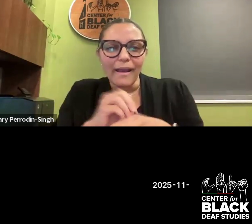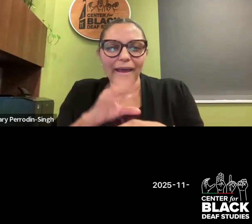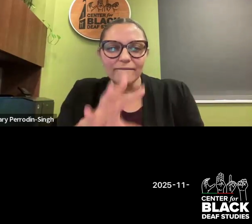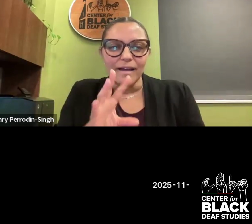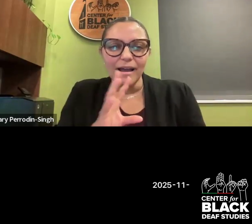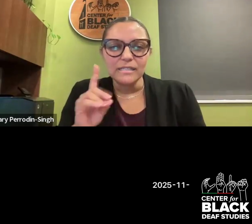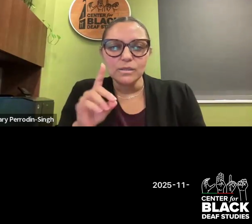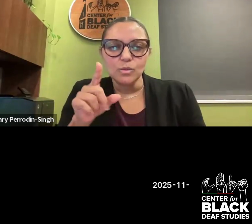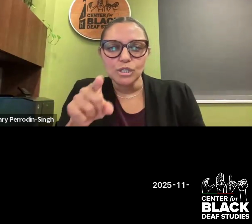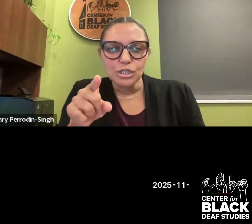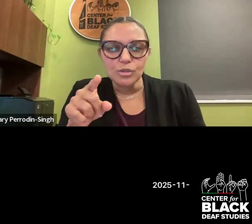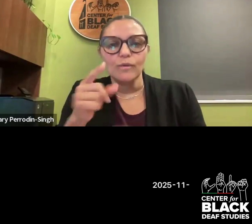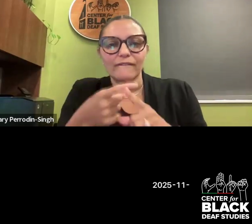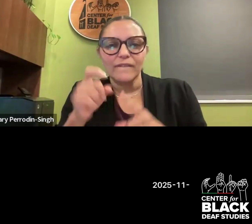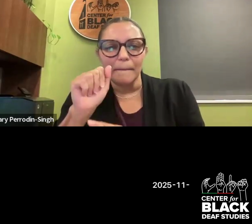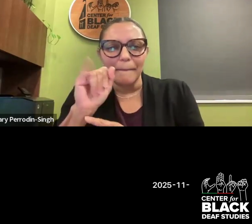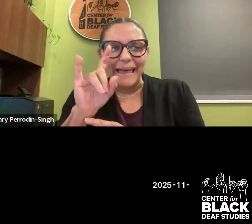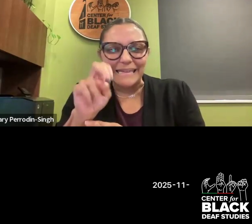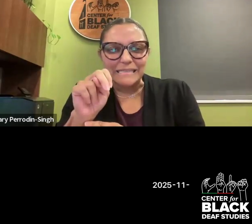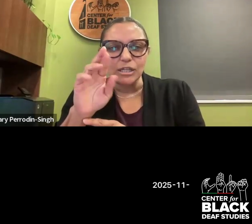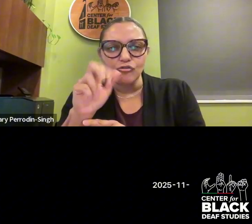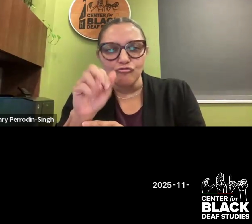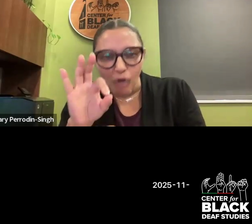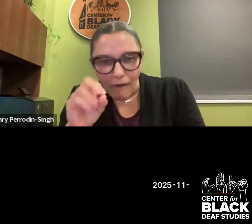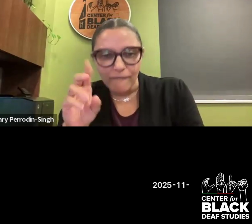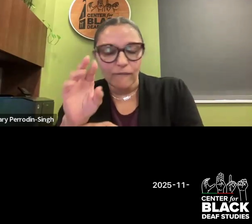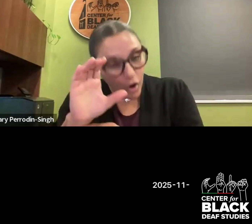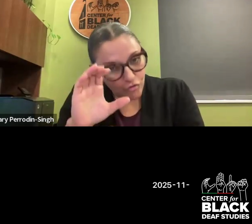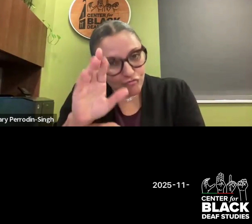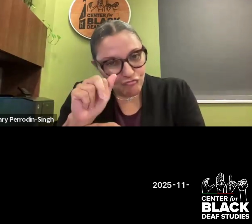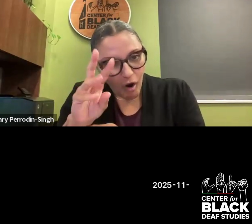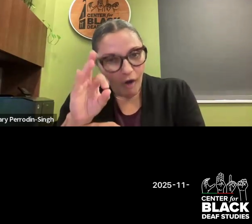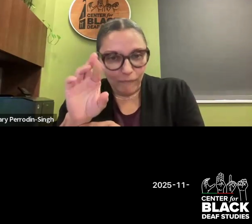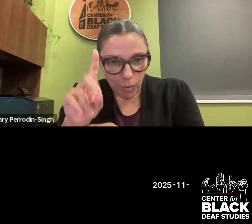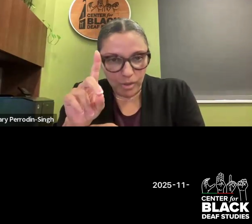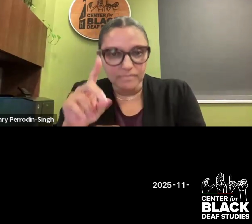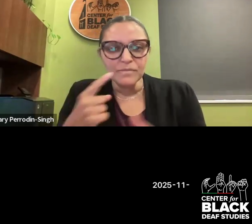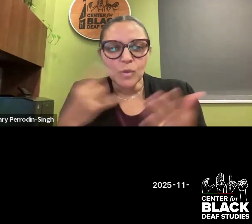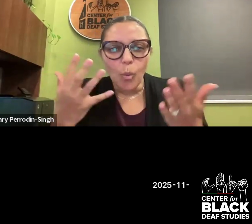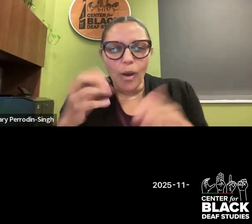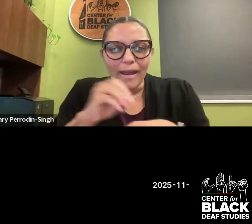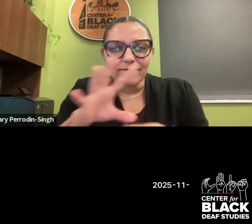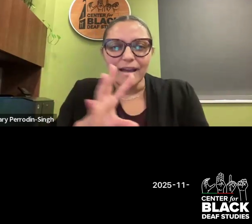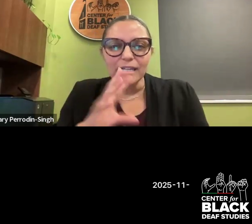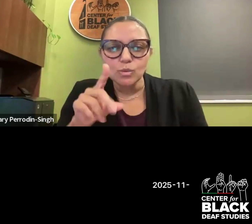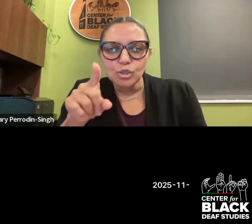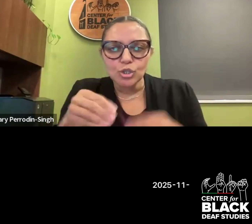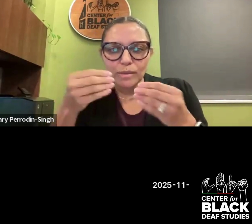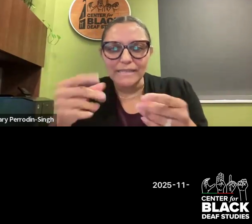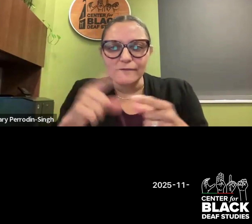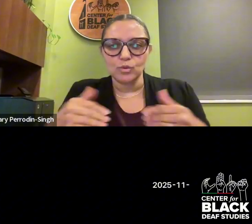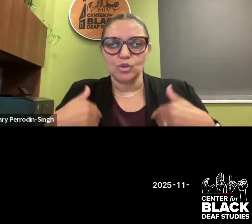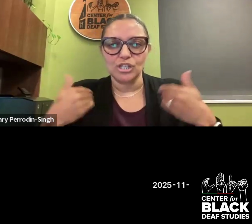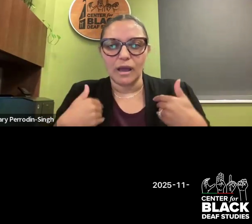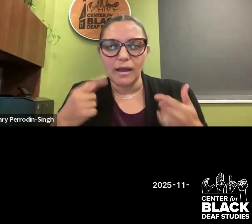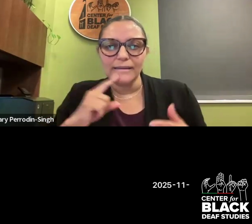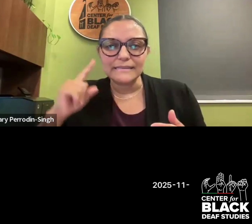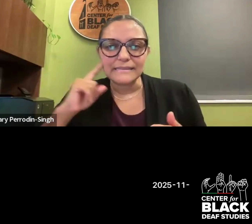years. All right, from Aiden, what advice would you give to young deaf students of color who are trying to navigate